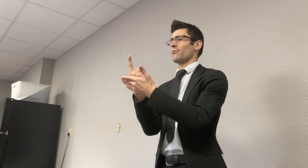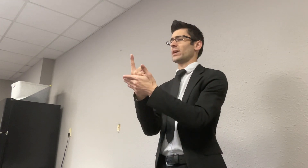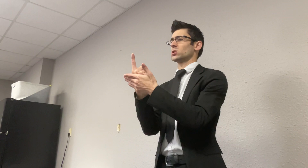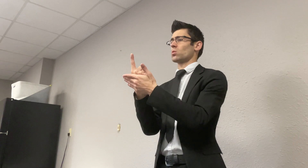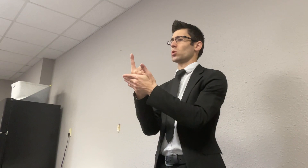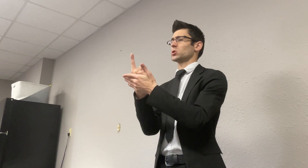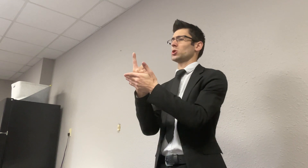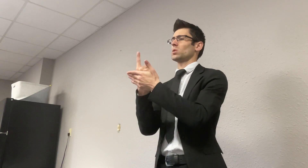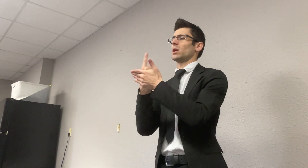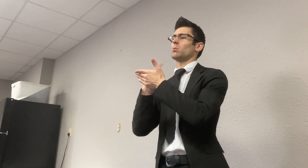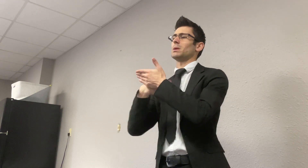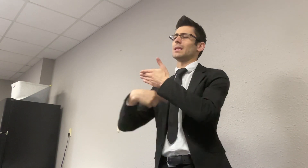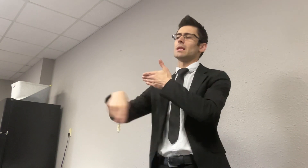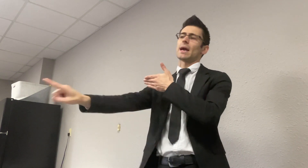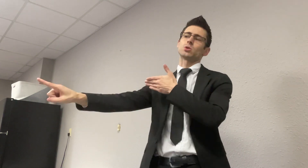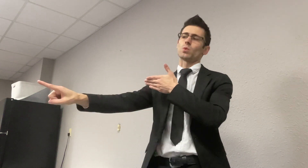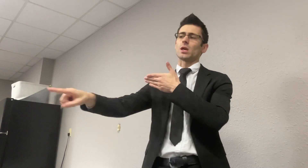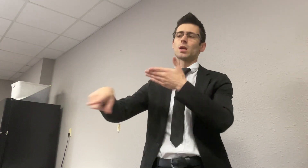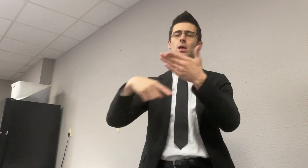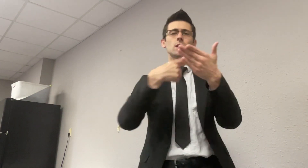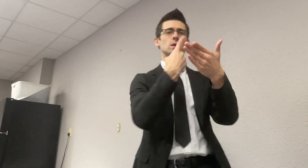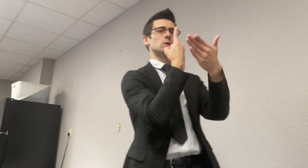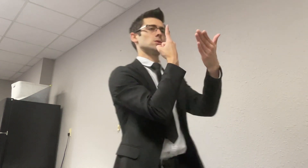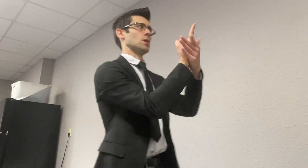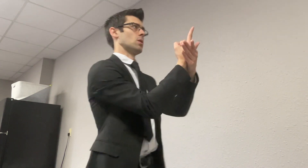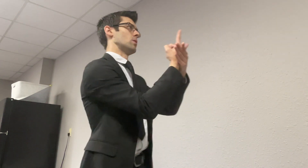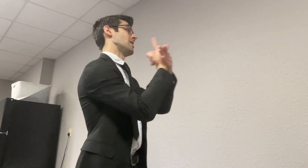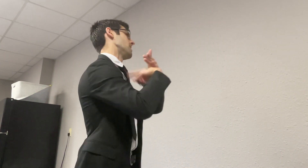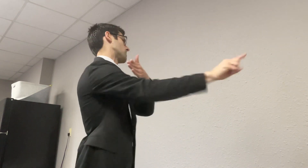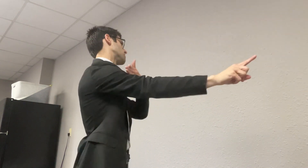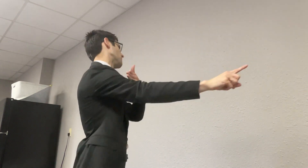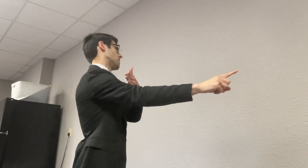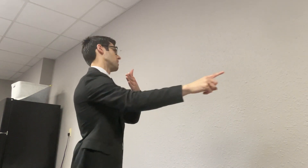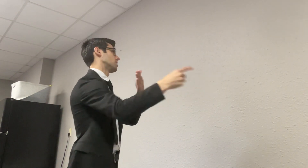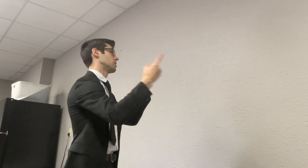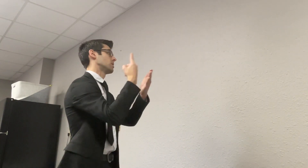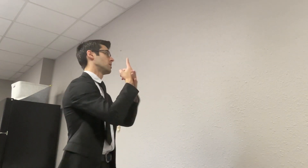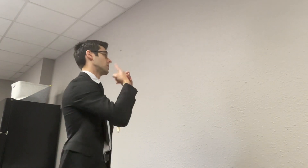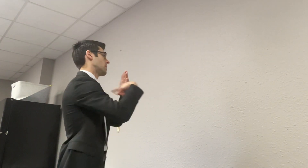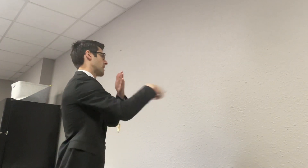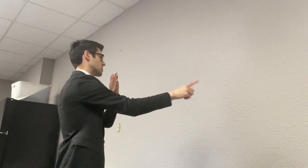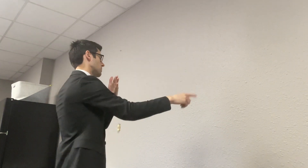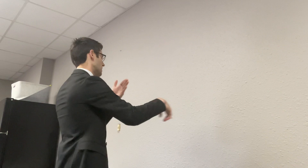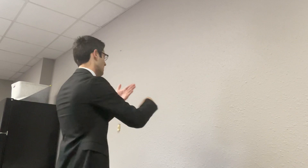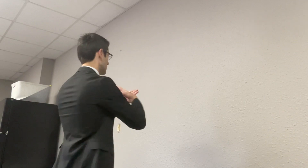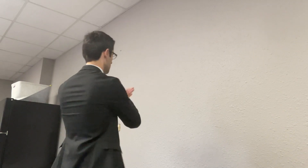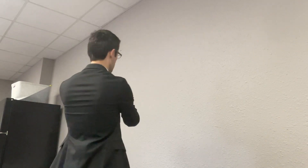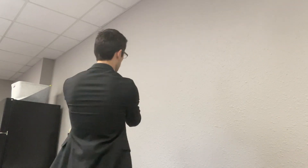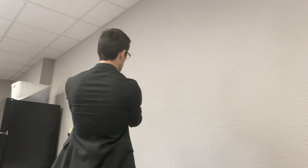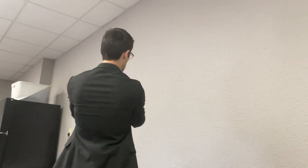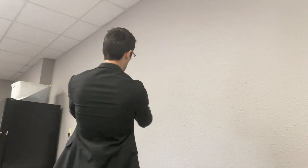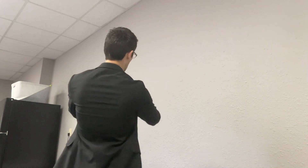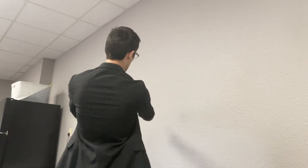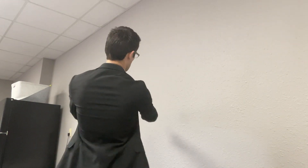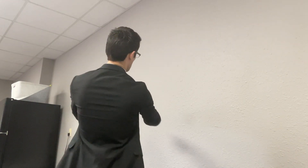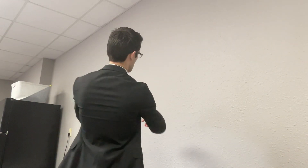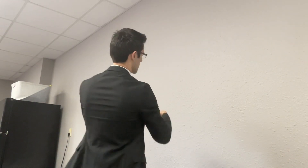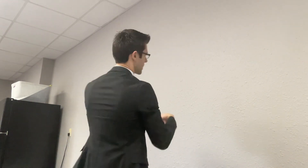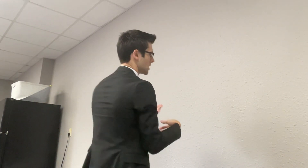face towards you and it'll be next week. So next week. Next week. Everybody see that? Next week. When do you